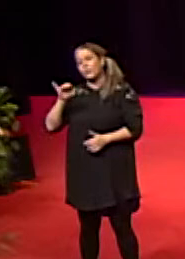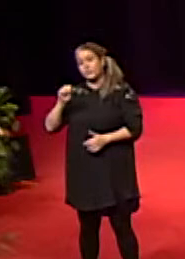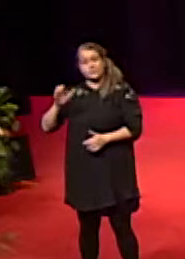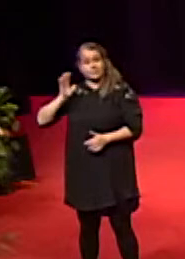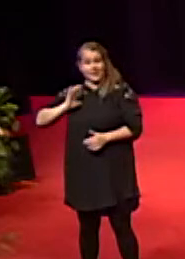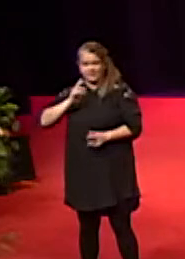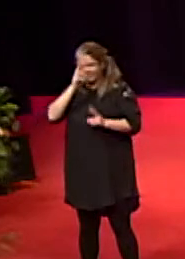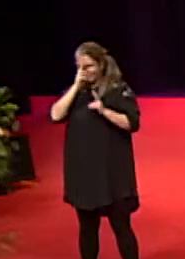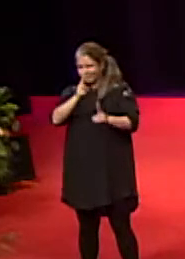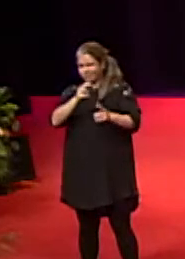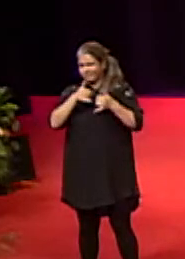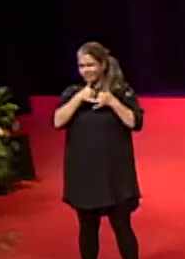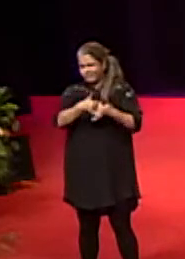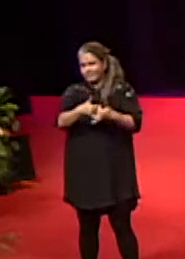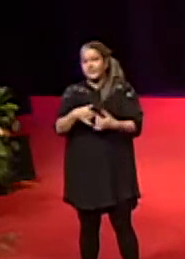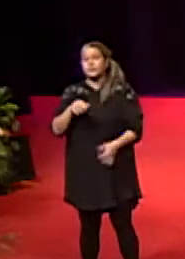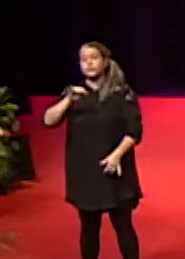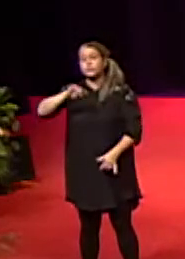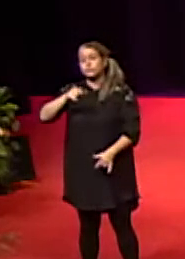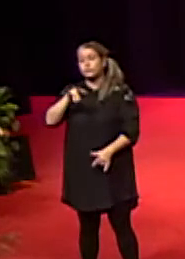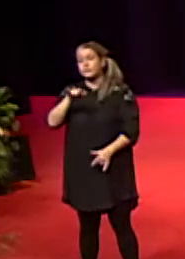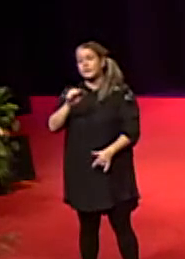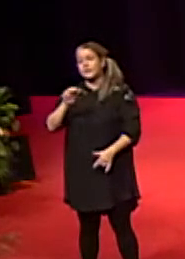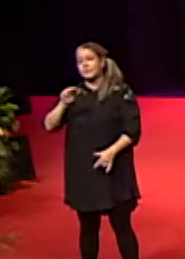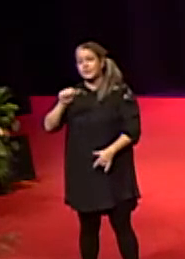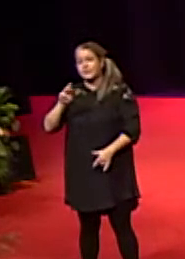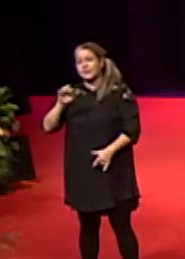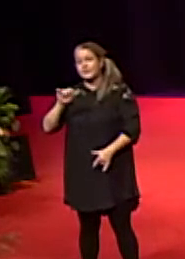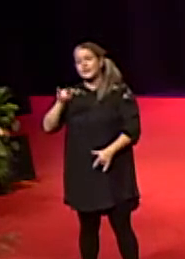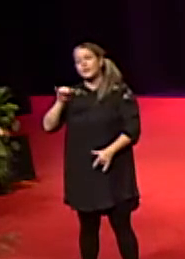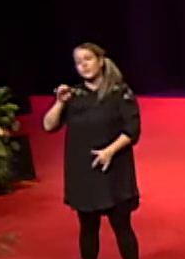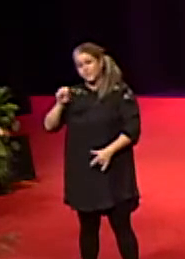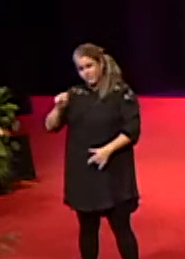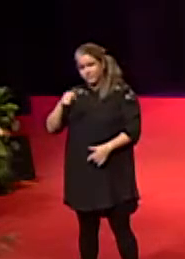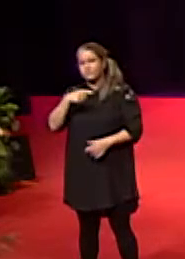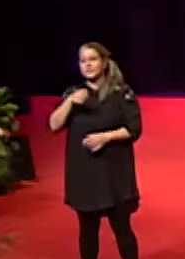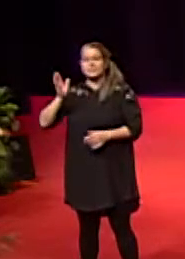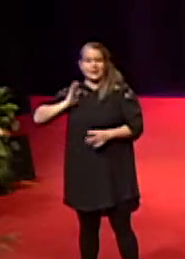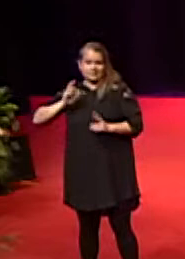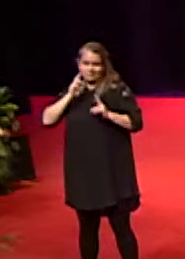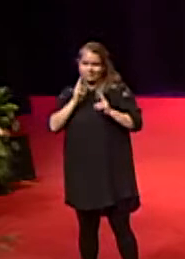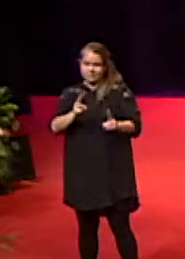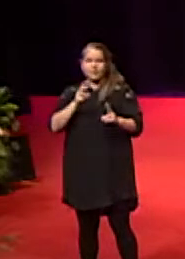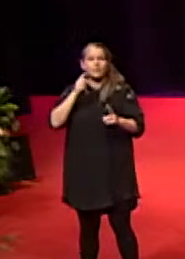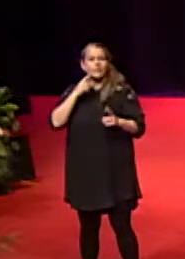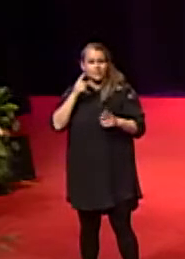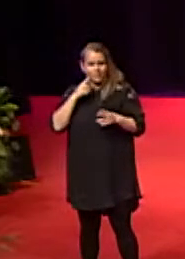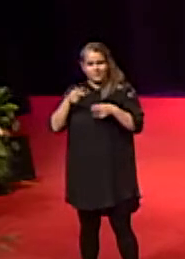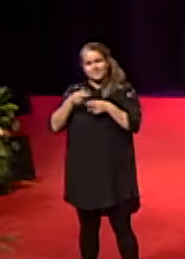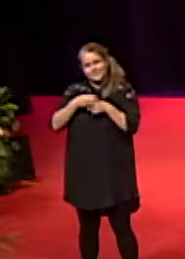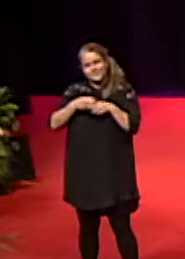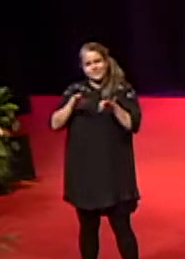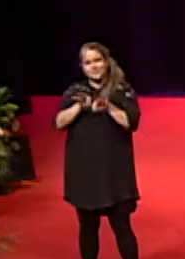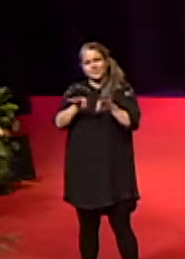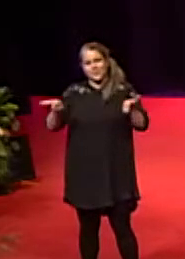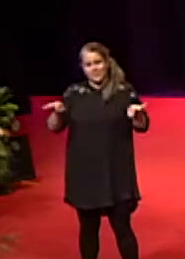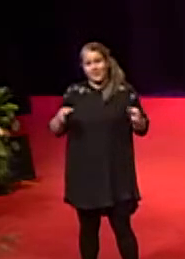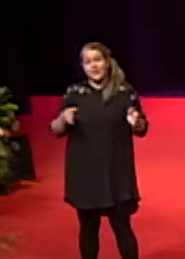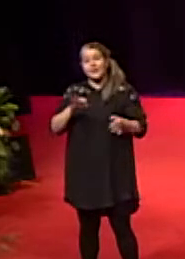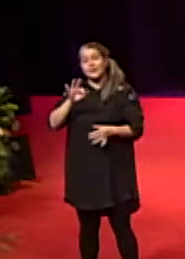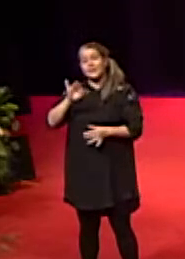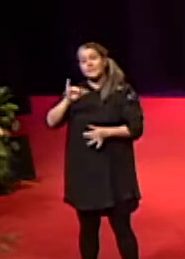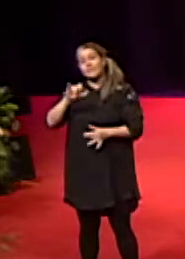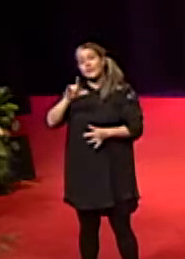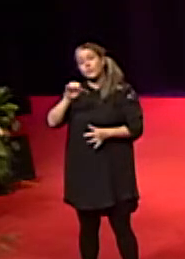Fellow. Judy Marcels, Past Distinguished Fellow, Honorary Diploma. The Honorable Philomena